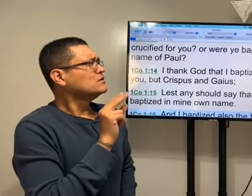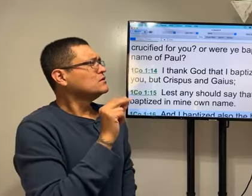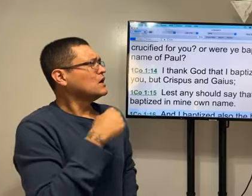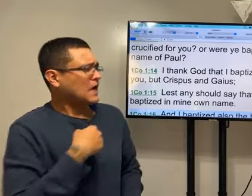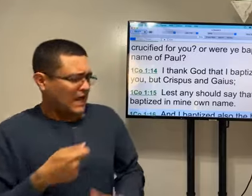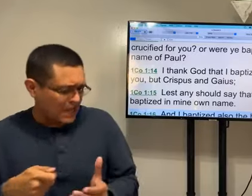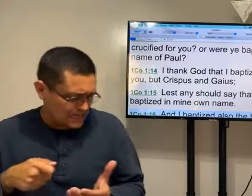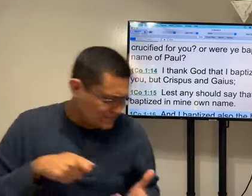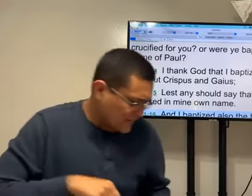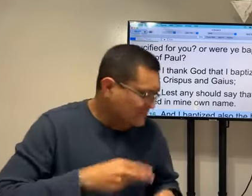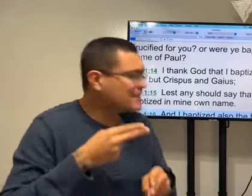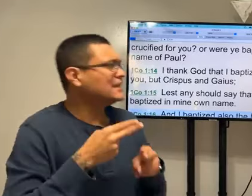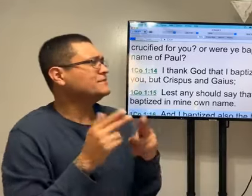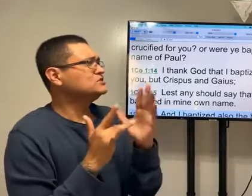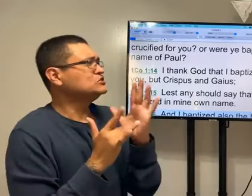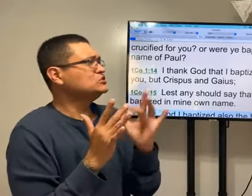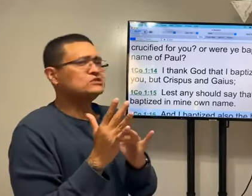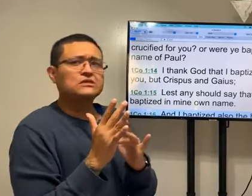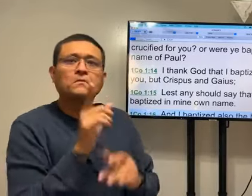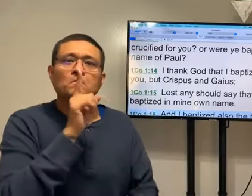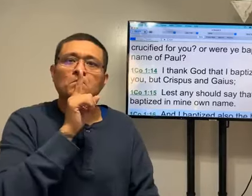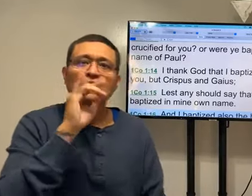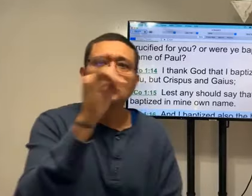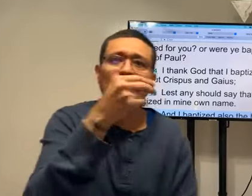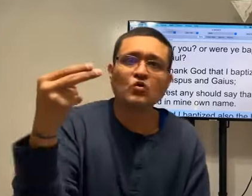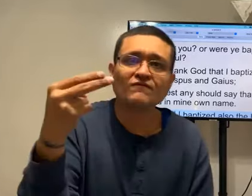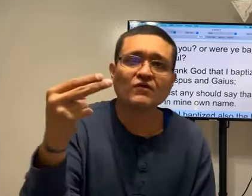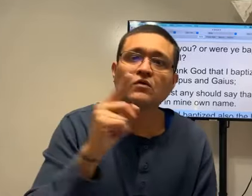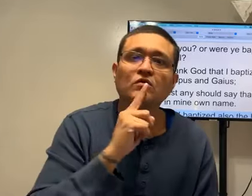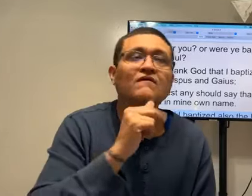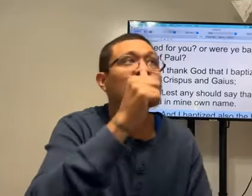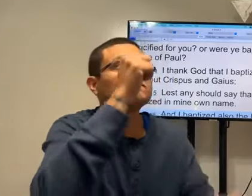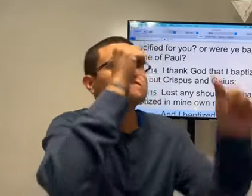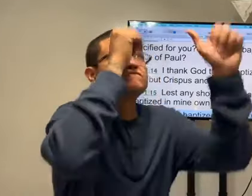And he knew that they would all agree that, no, I wasn't named or baptized in the name of Paul.